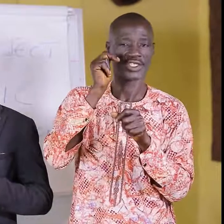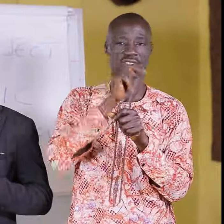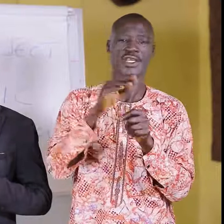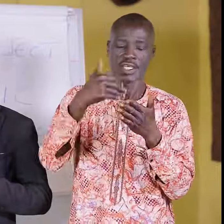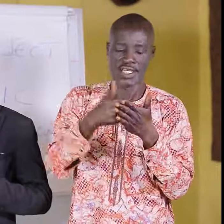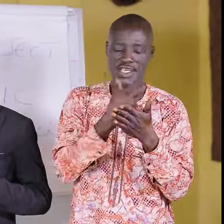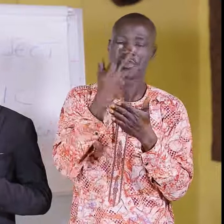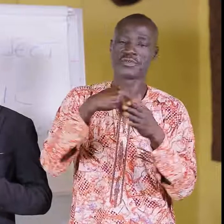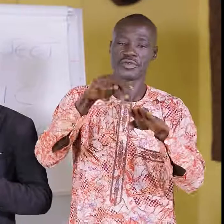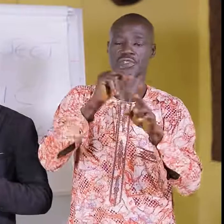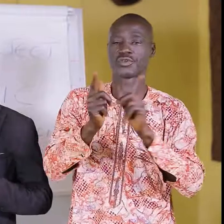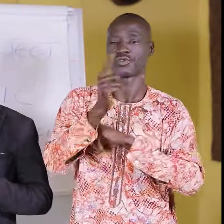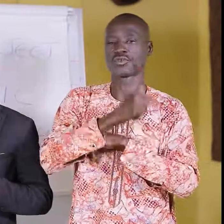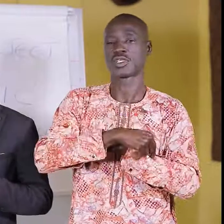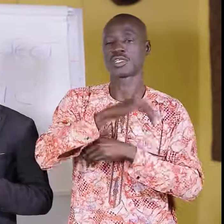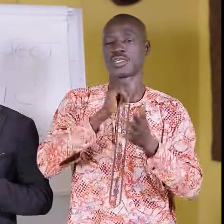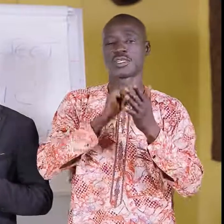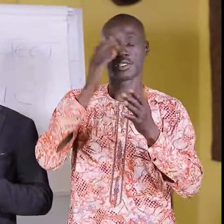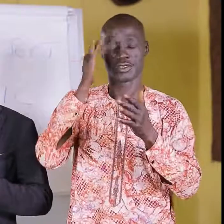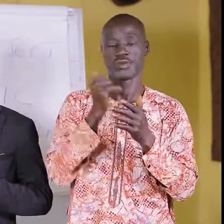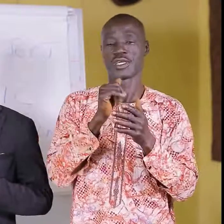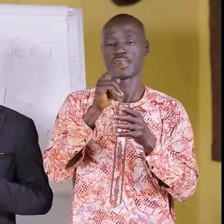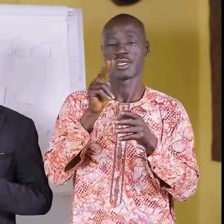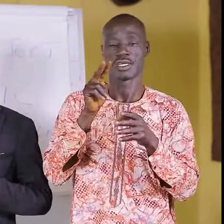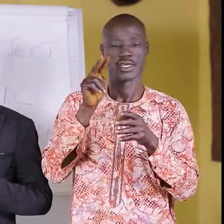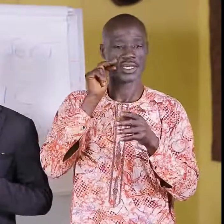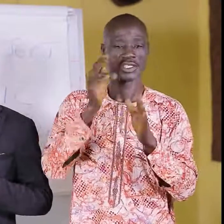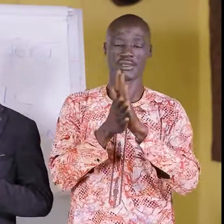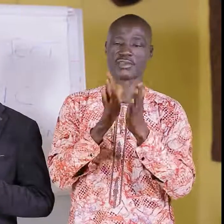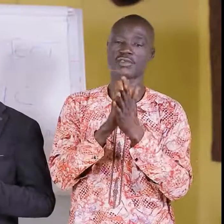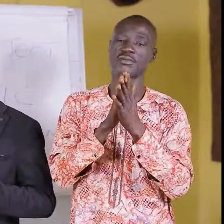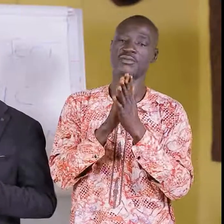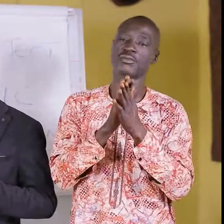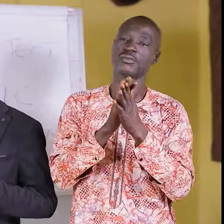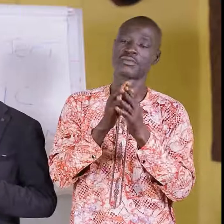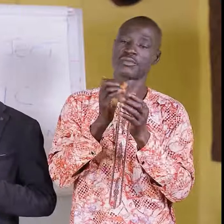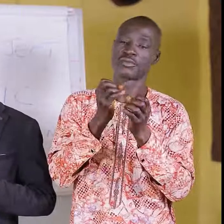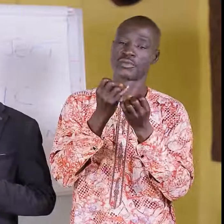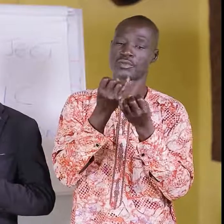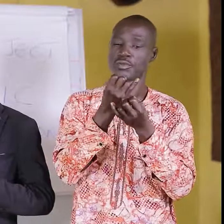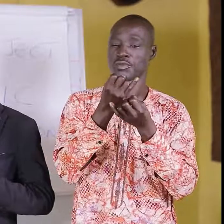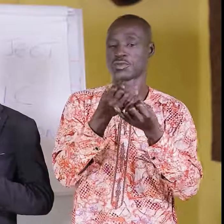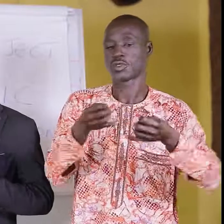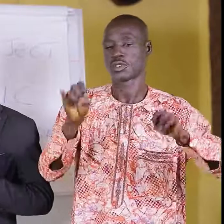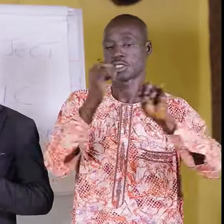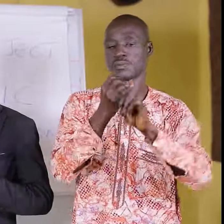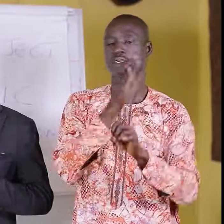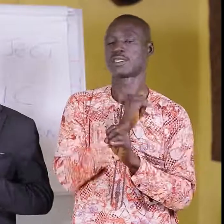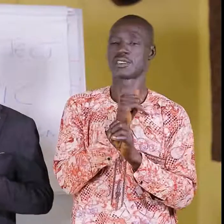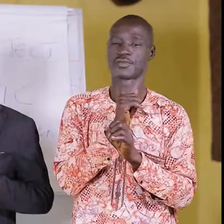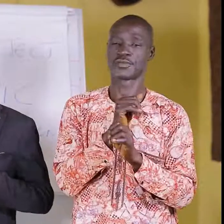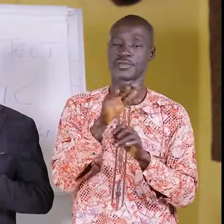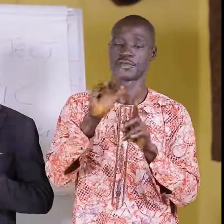Awolowo contributed to Nigeria's independence immensely, especially through legislation. And Nigeria